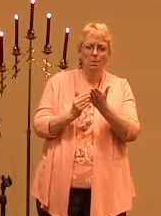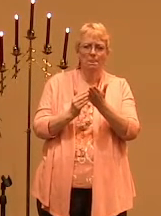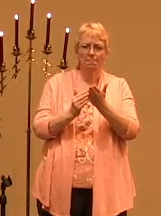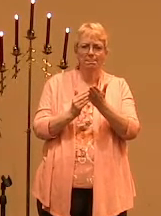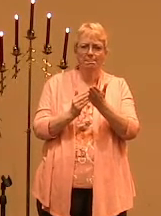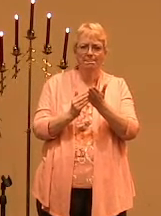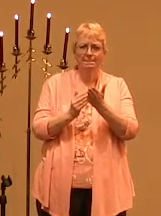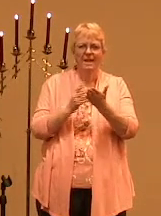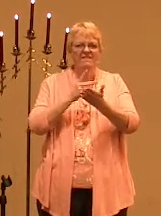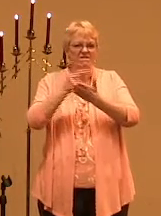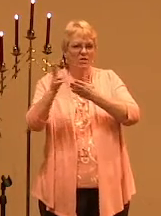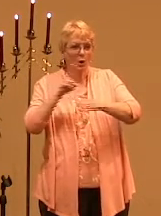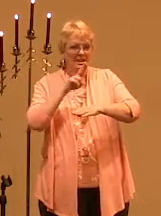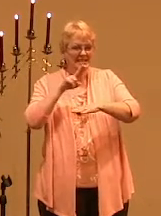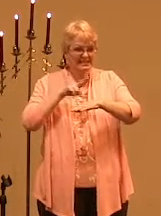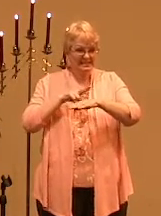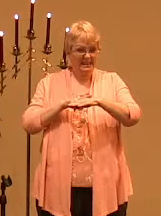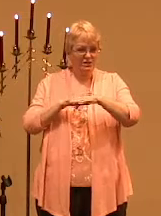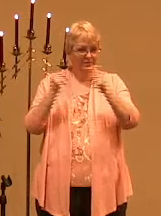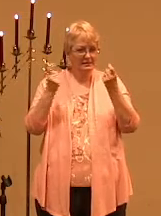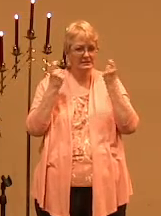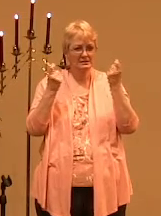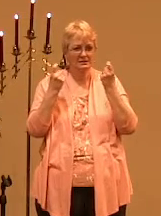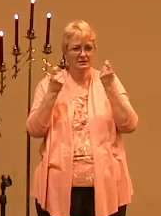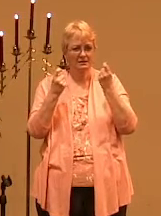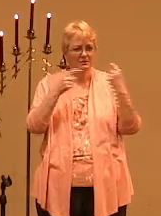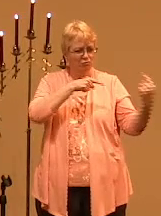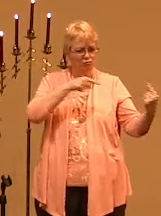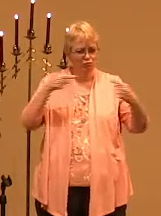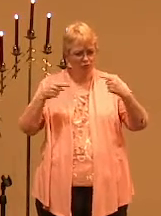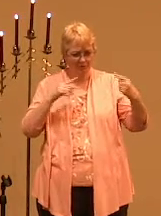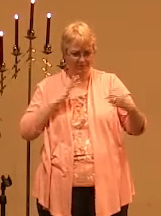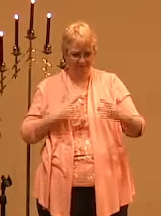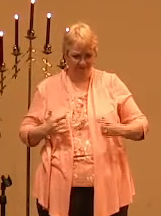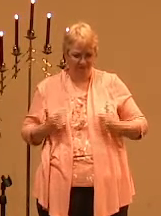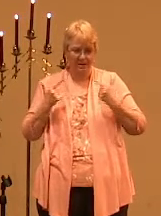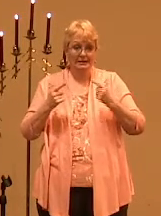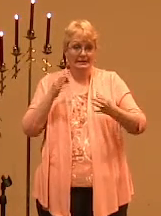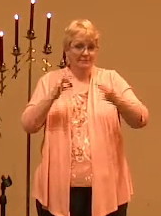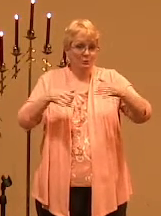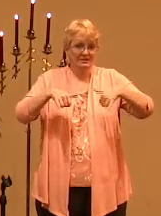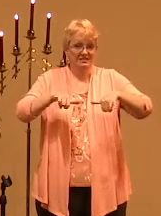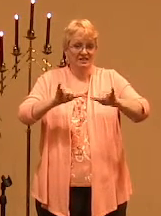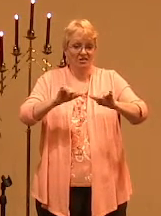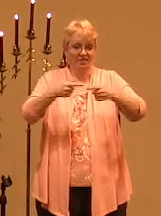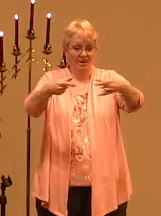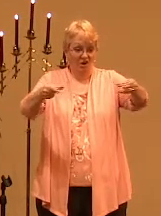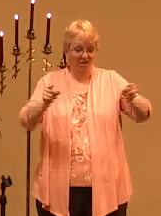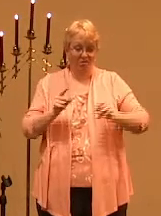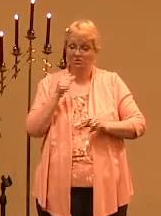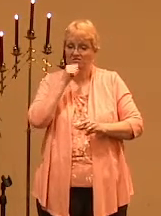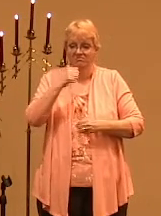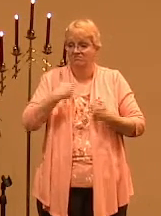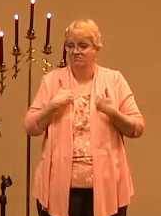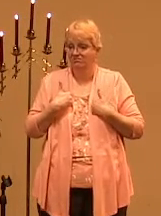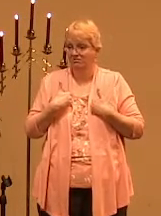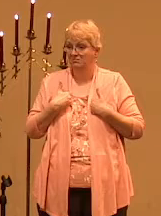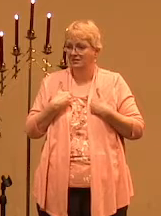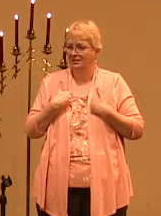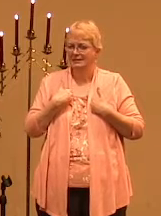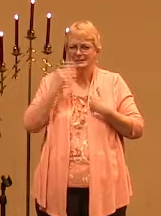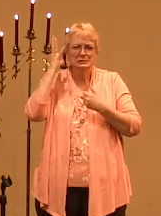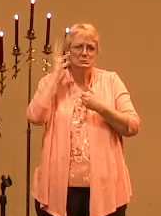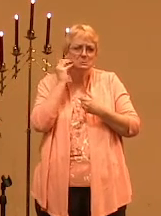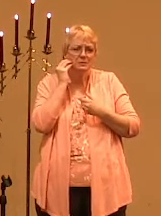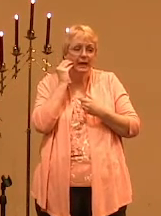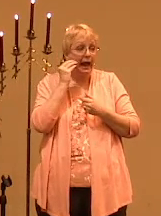fallen nature and part of sin, the struggles and difficulties. I believe if we were still in the garden, we would not experience that, because I'm